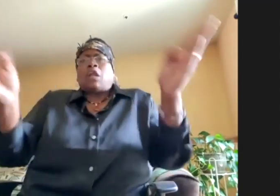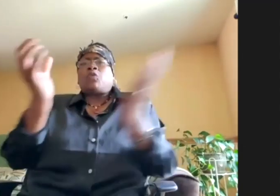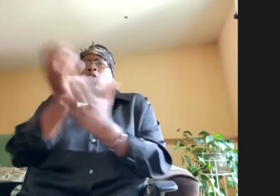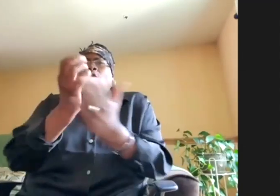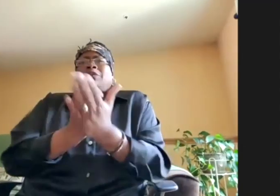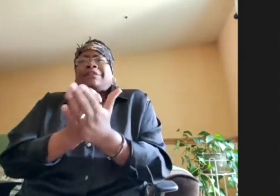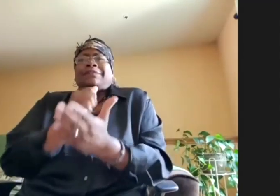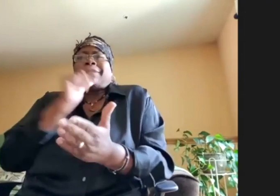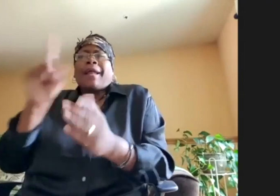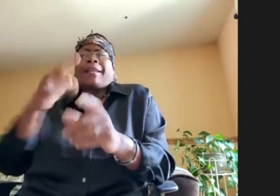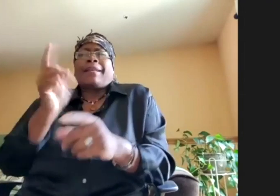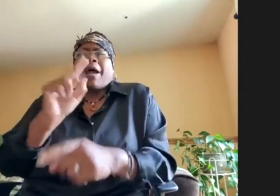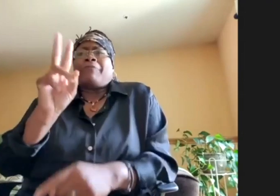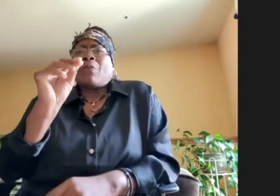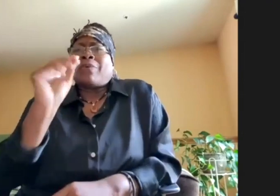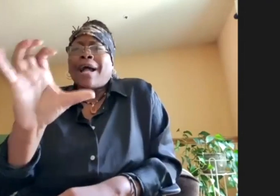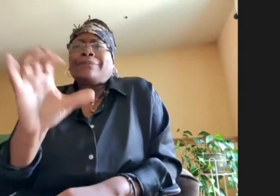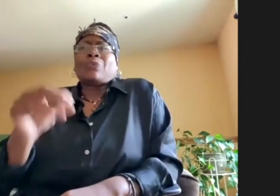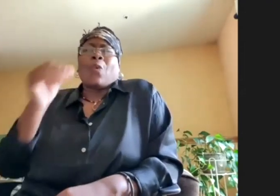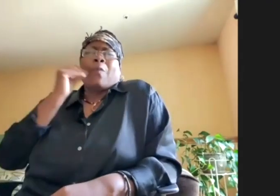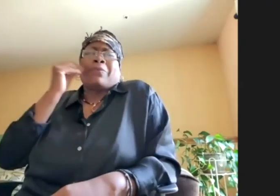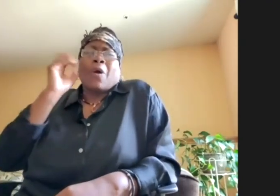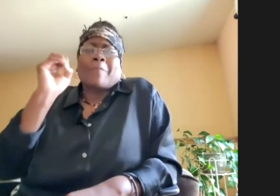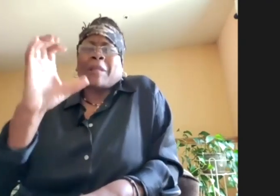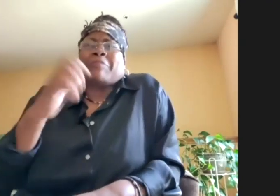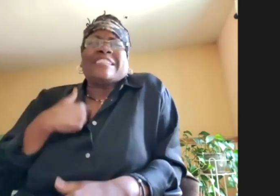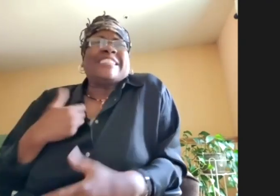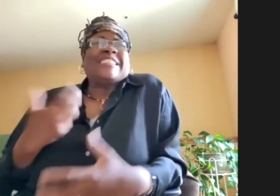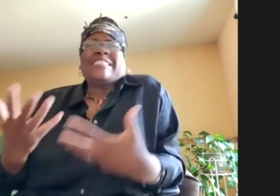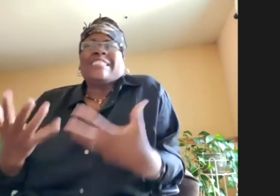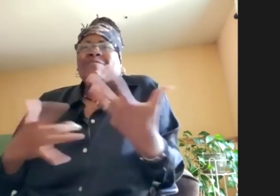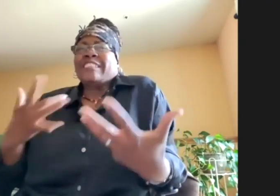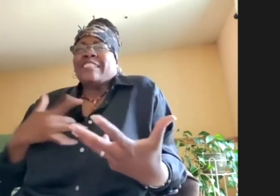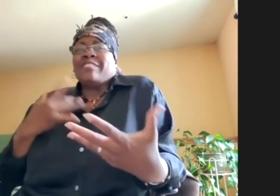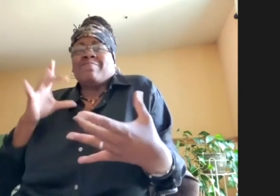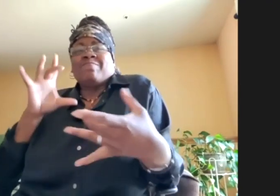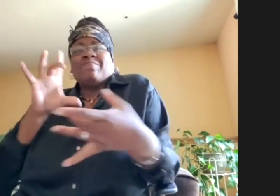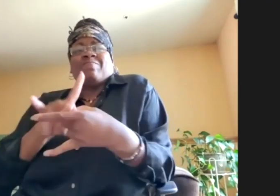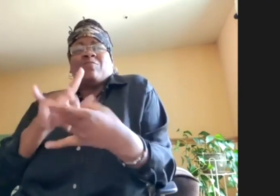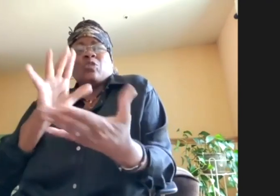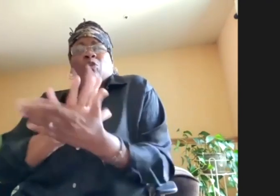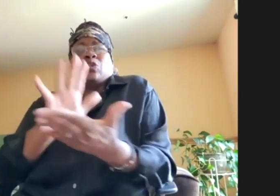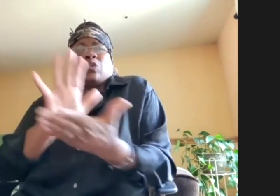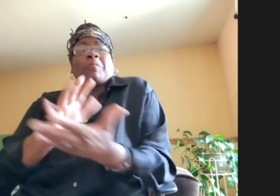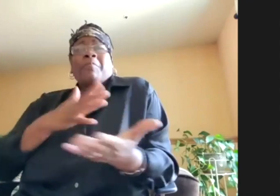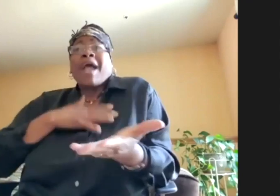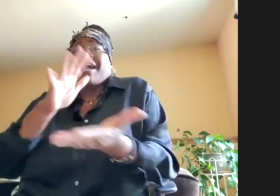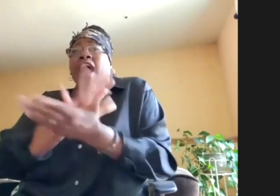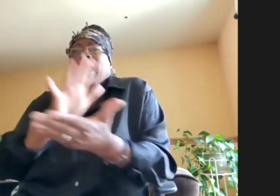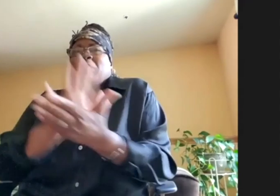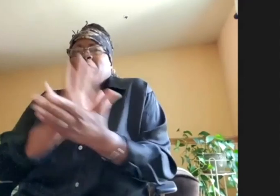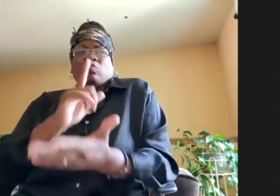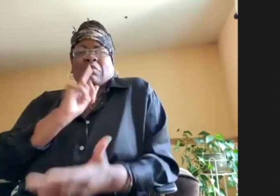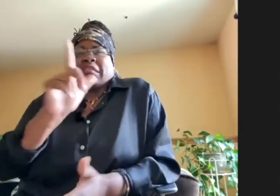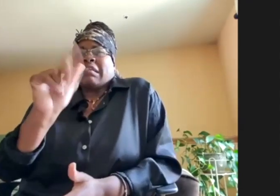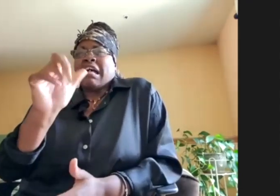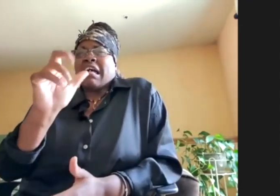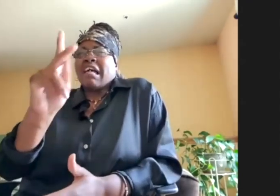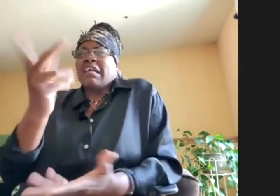deaf teachers that taught general ed courses. But just to have that one teacher in a home economics course, I felt was